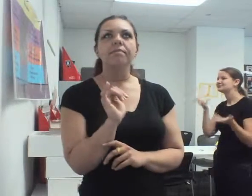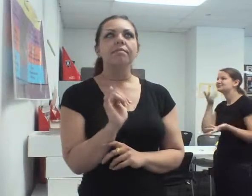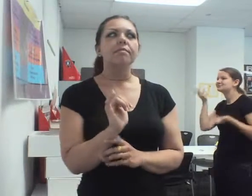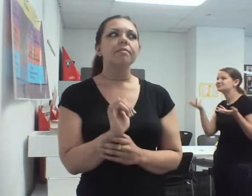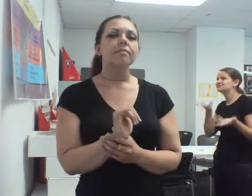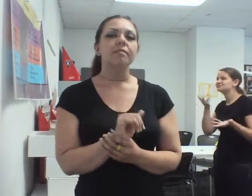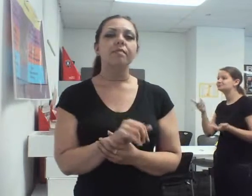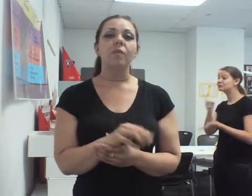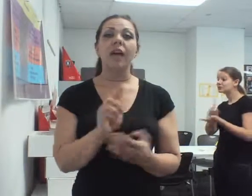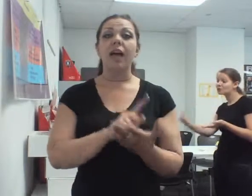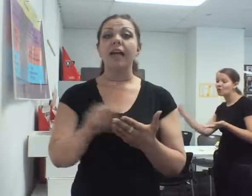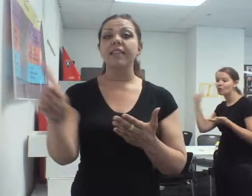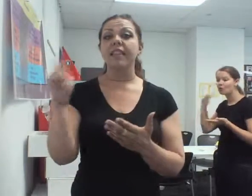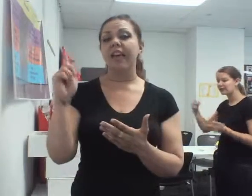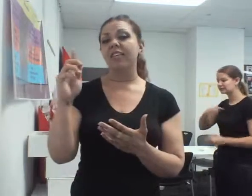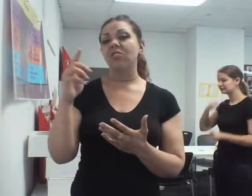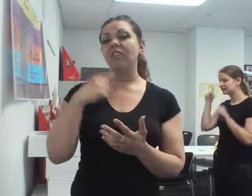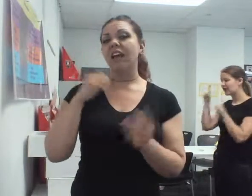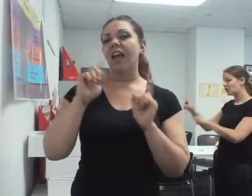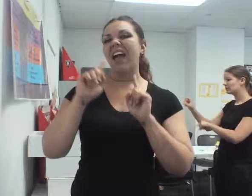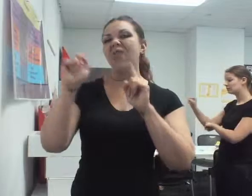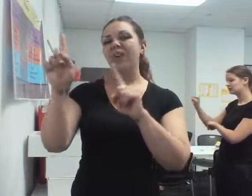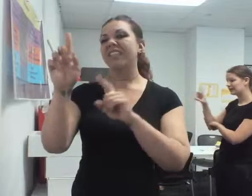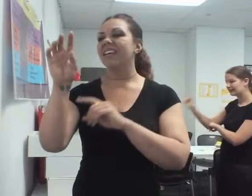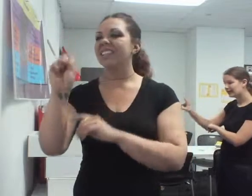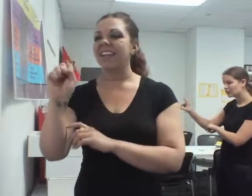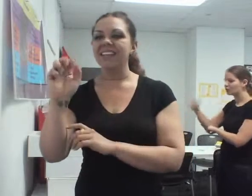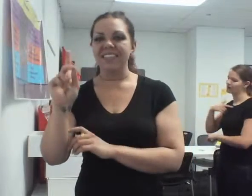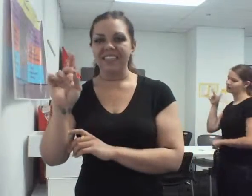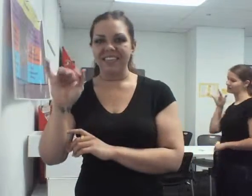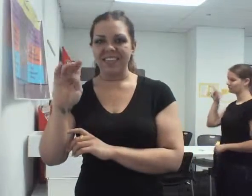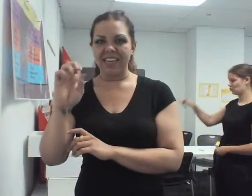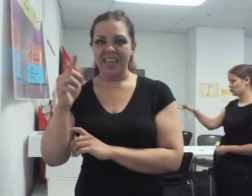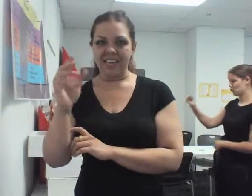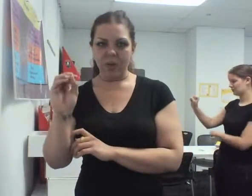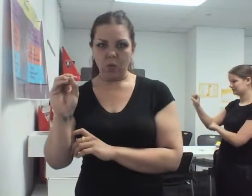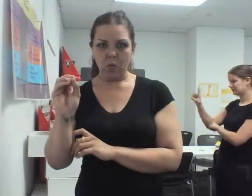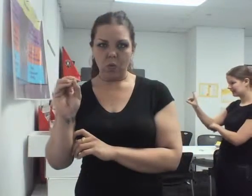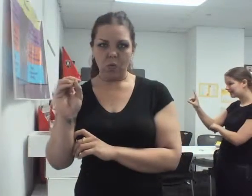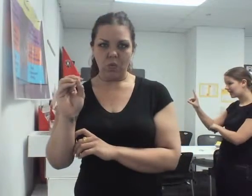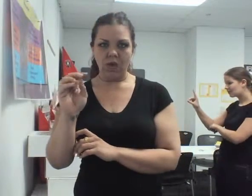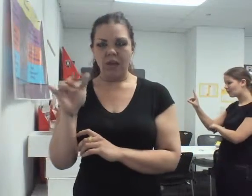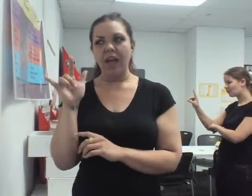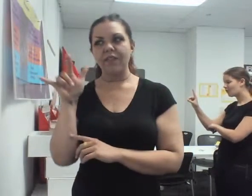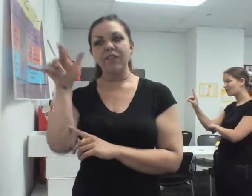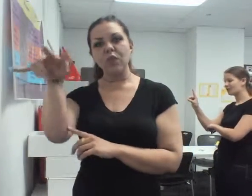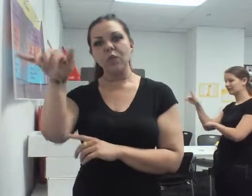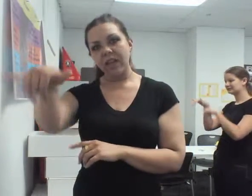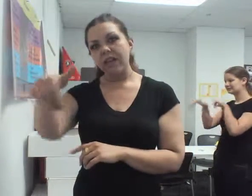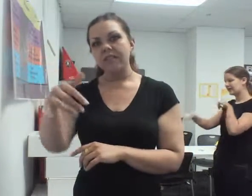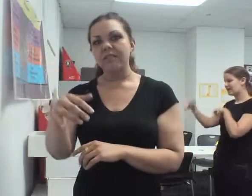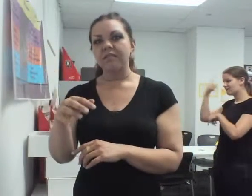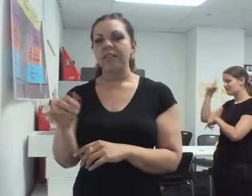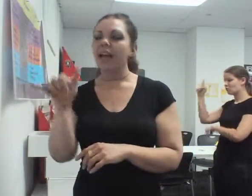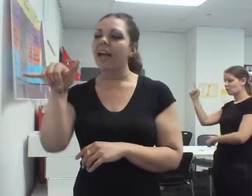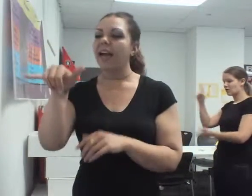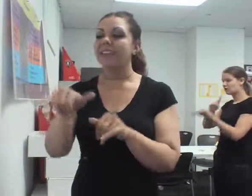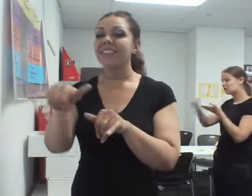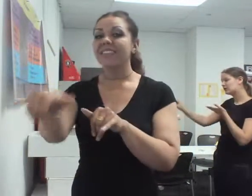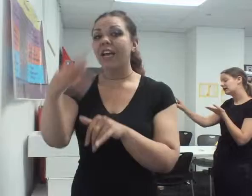last week I went to San Diego, I flew to San Diego, stayed for a week, and on my way home, I had to have a connecting